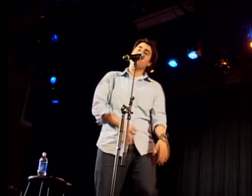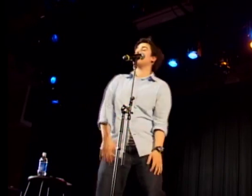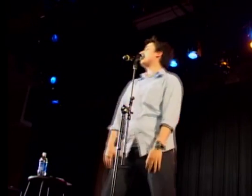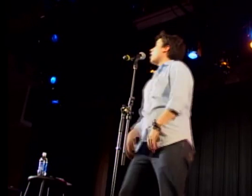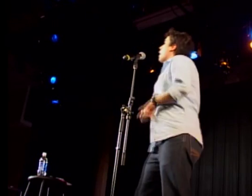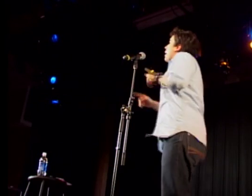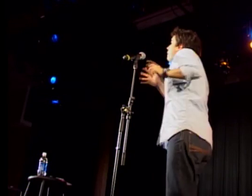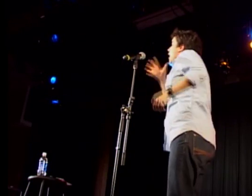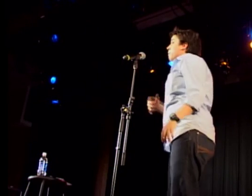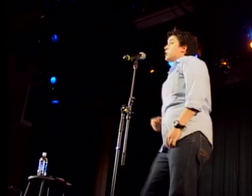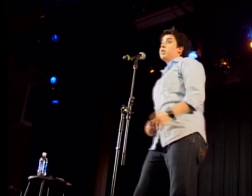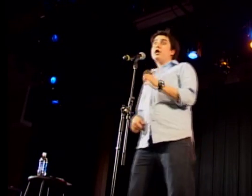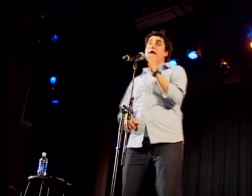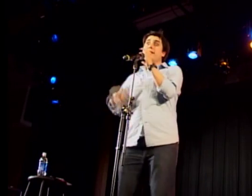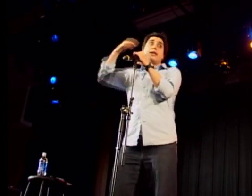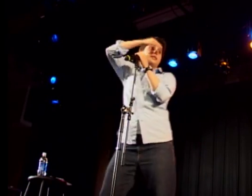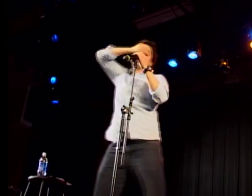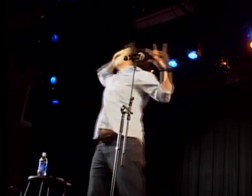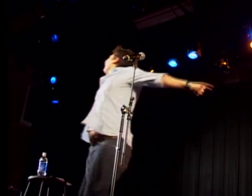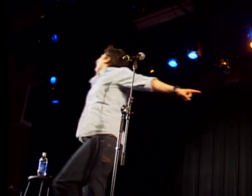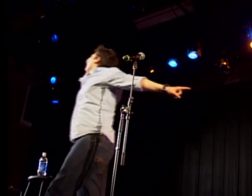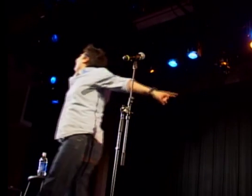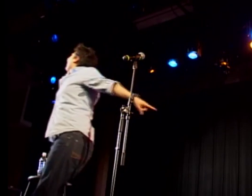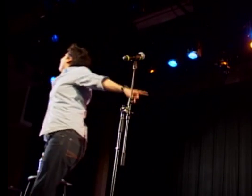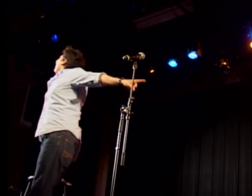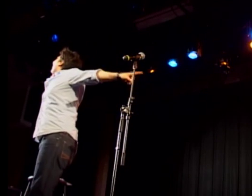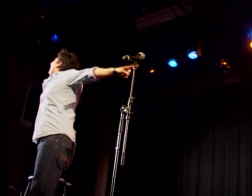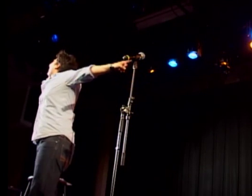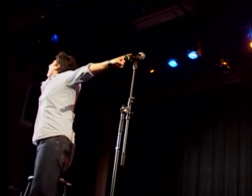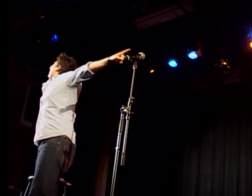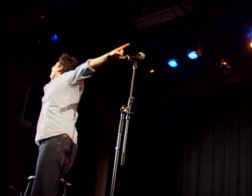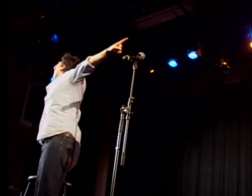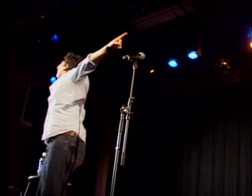Lianna, clean your room. But Mom, she'd go like this.